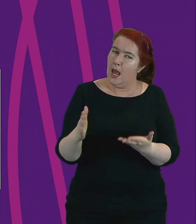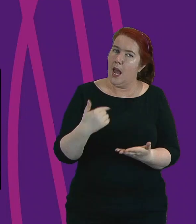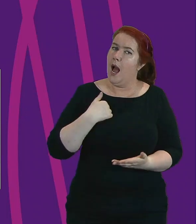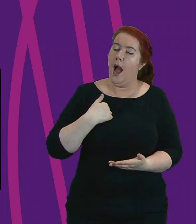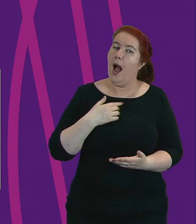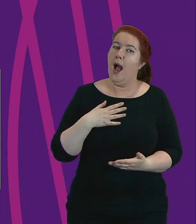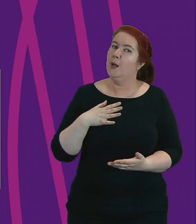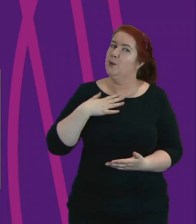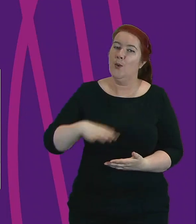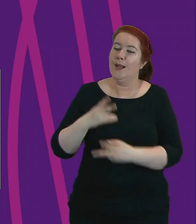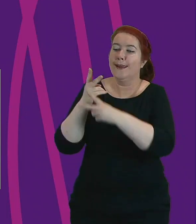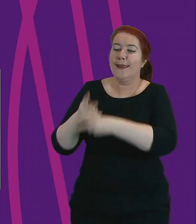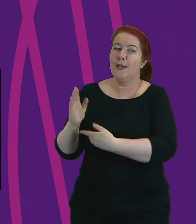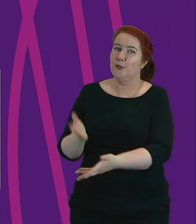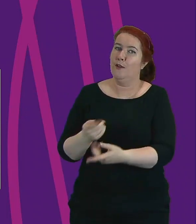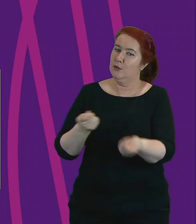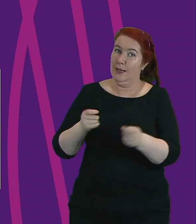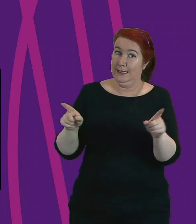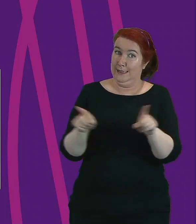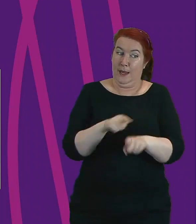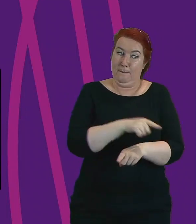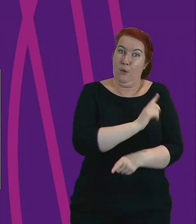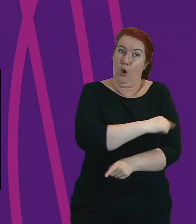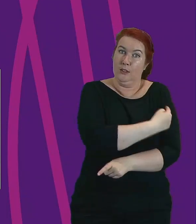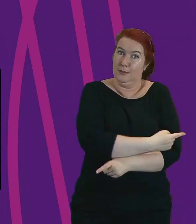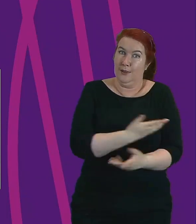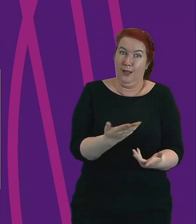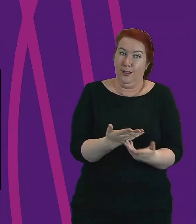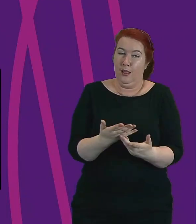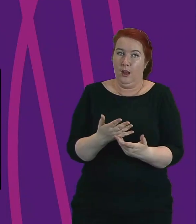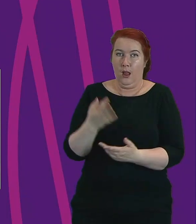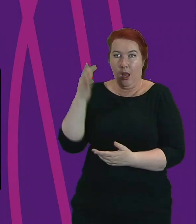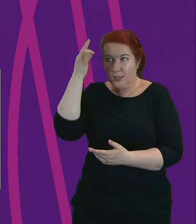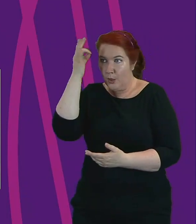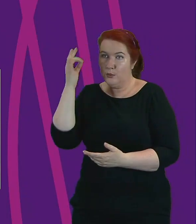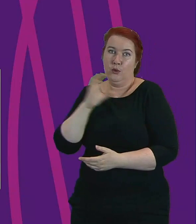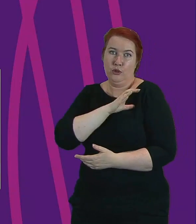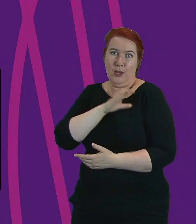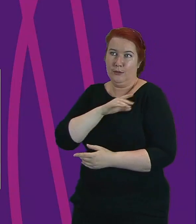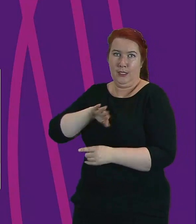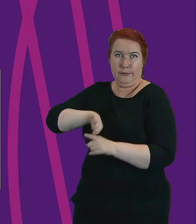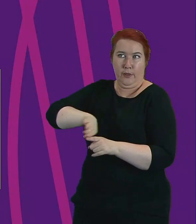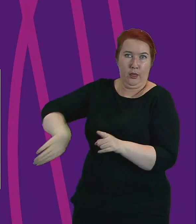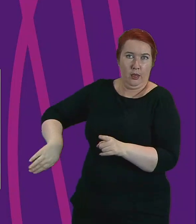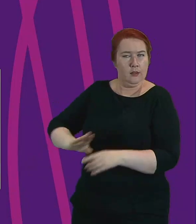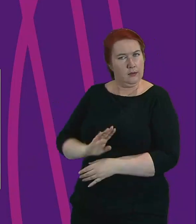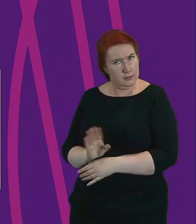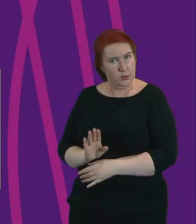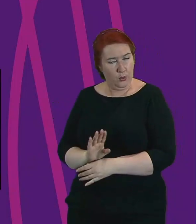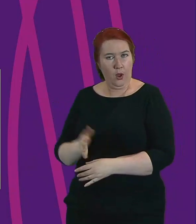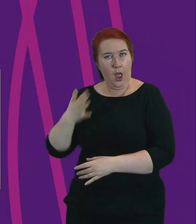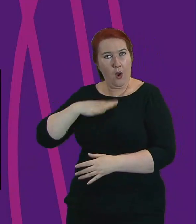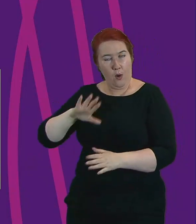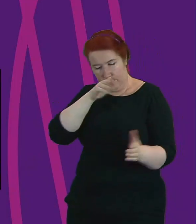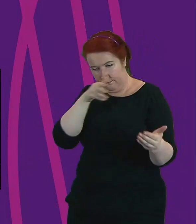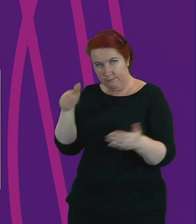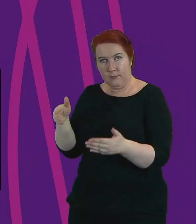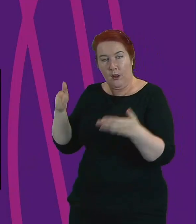run like hospitals, with councils or charities cut out of the loop. But I want a refocus